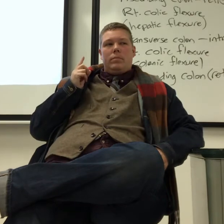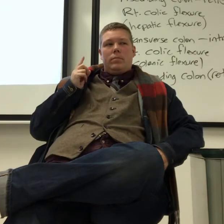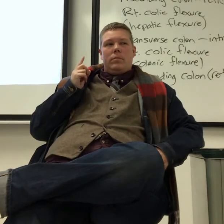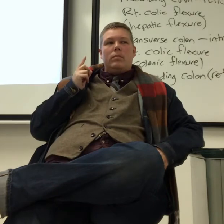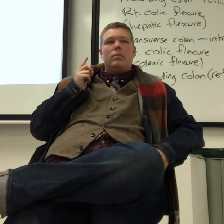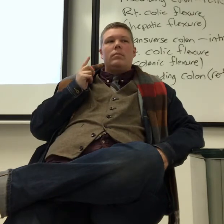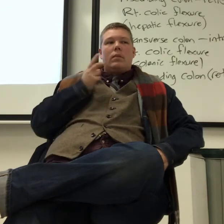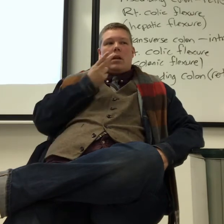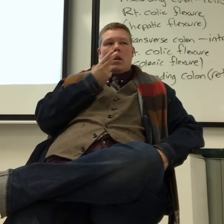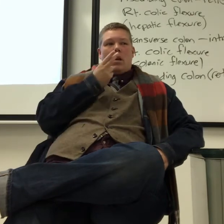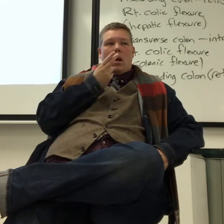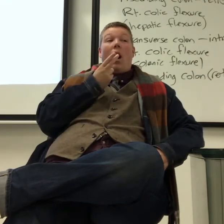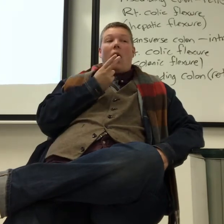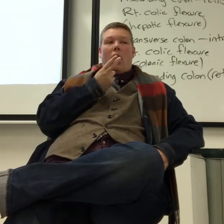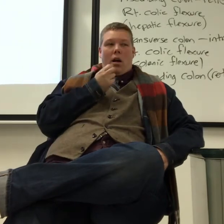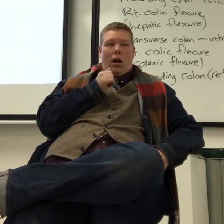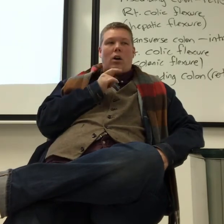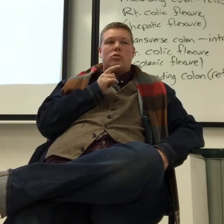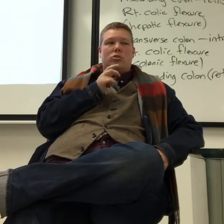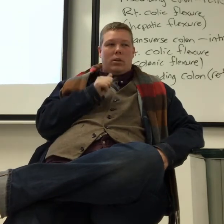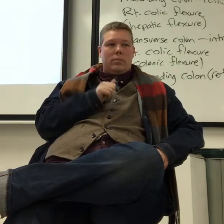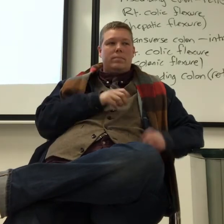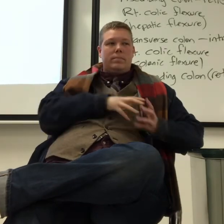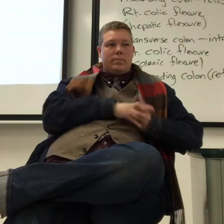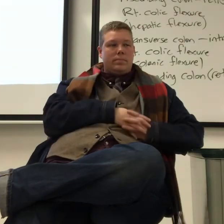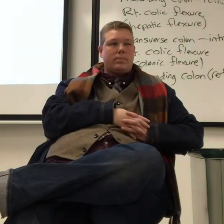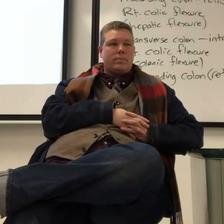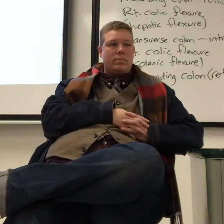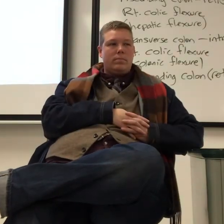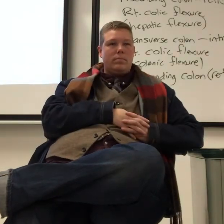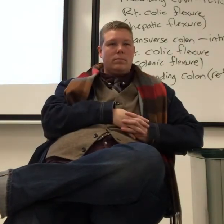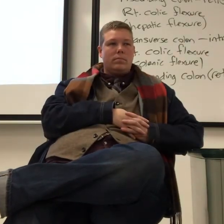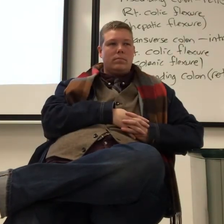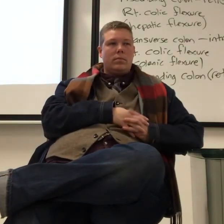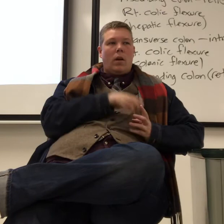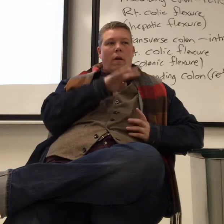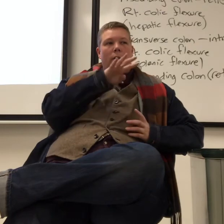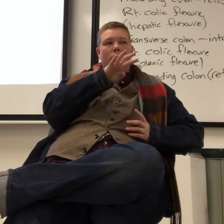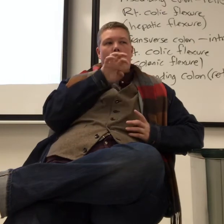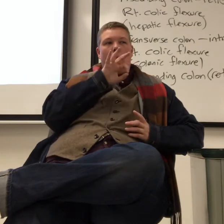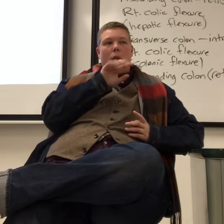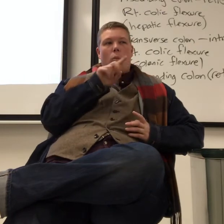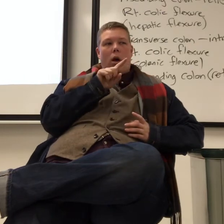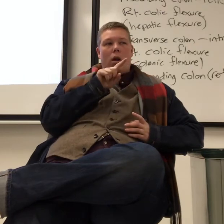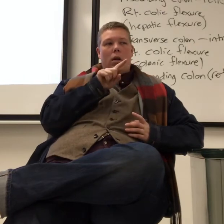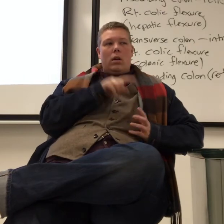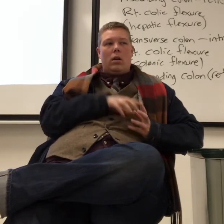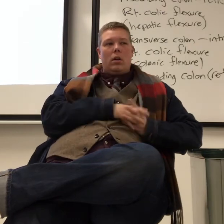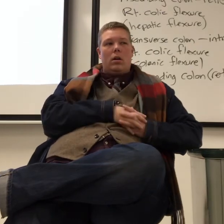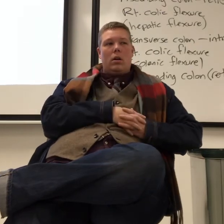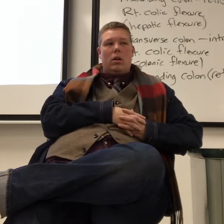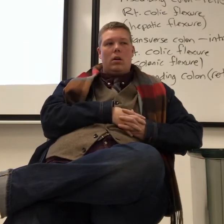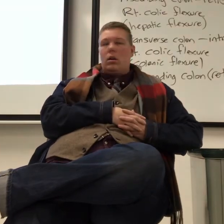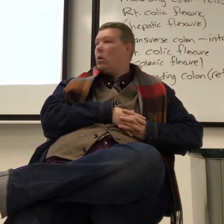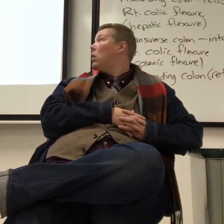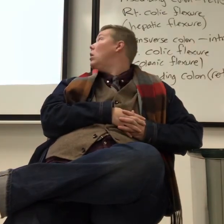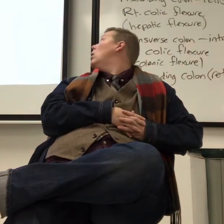Hostra. Those little pockets. Do you remember 491?